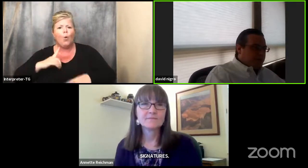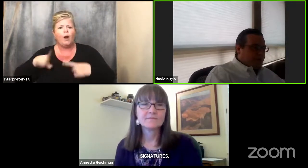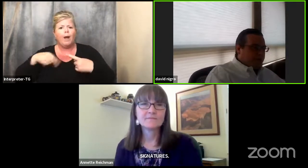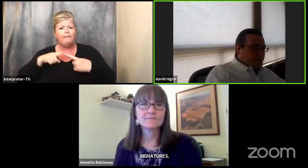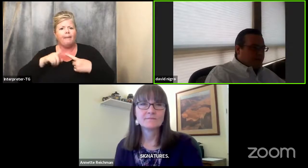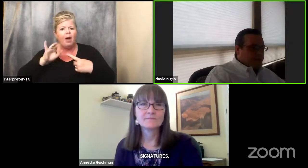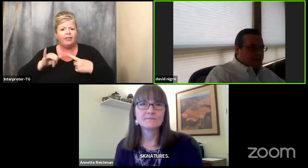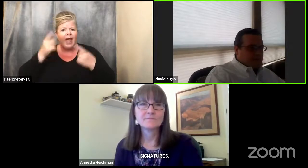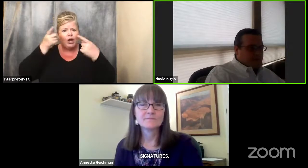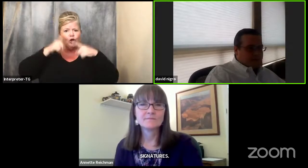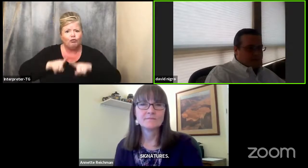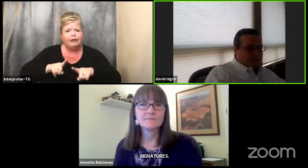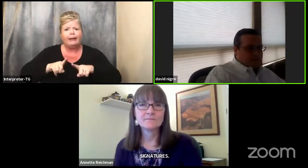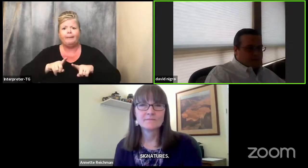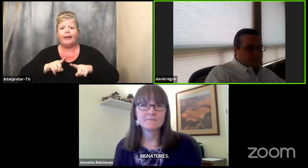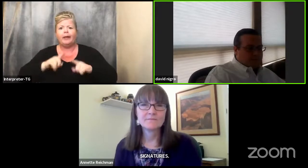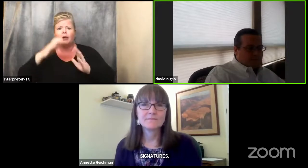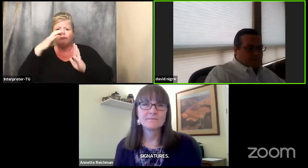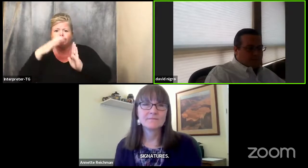its contents?